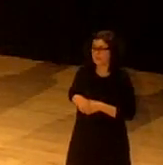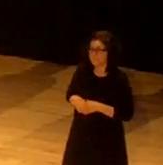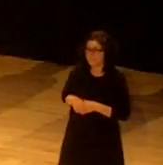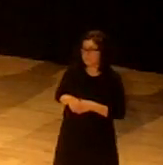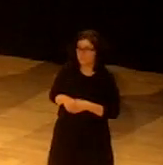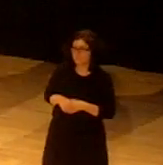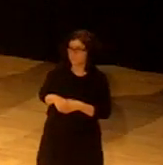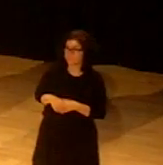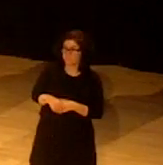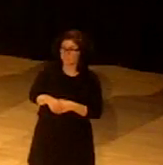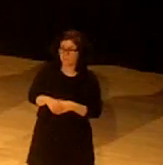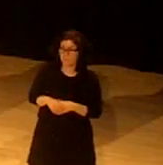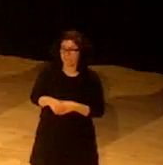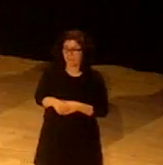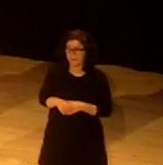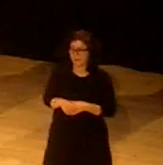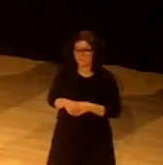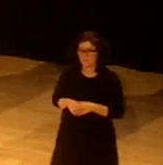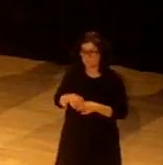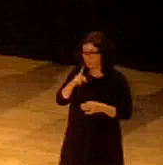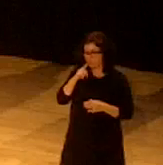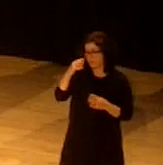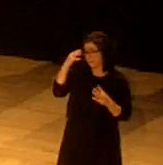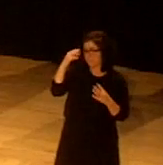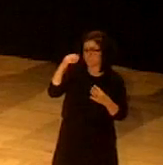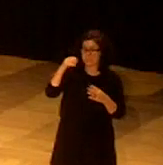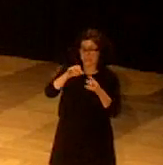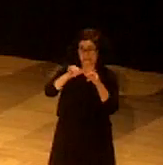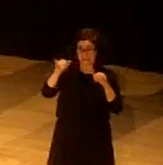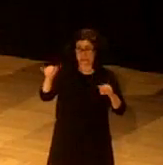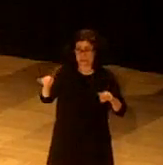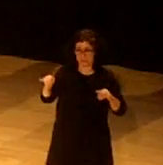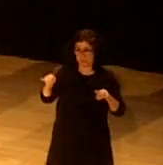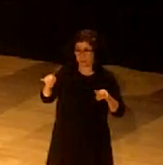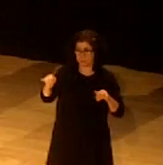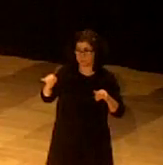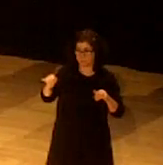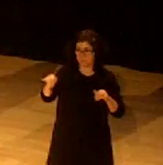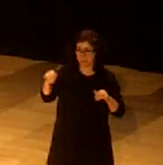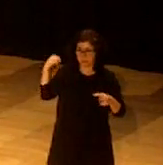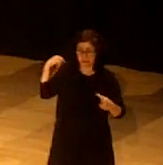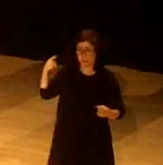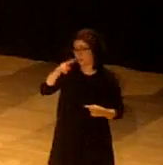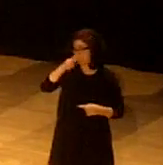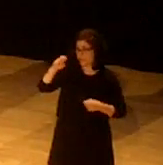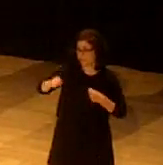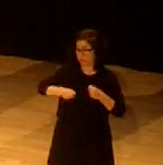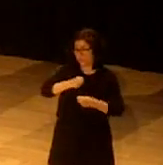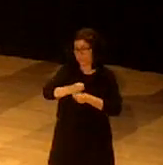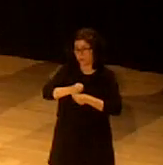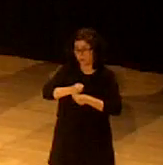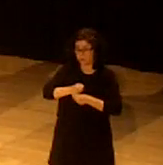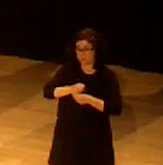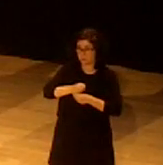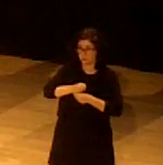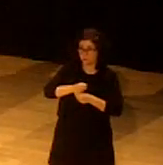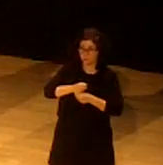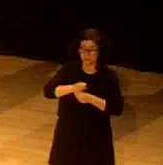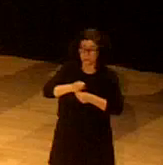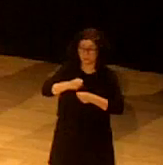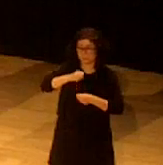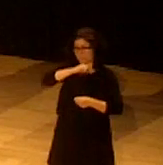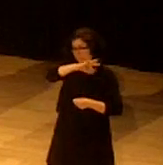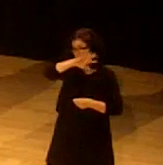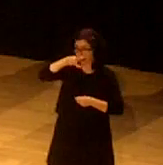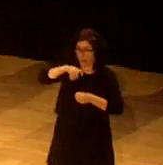of the idea of madness for the last 200 years or so, about the system that's in place that has to encompass all of this. That the idea